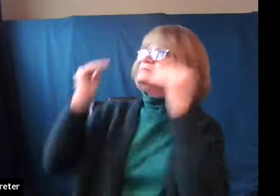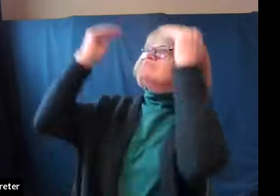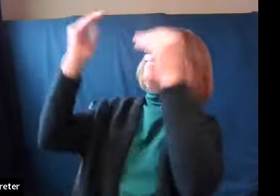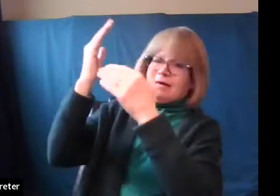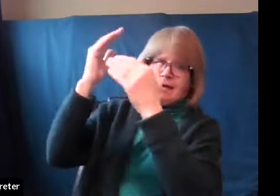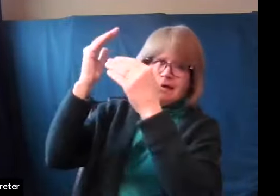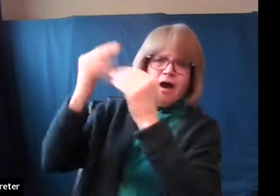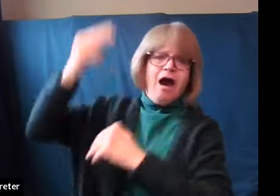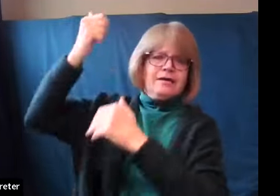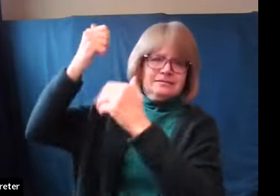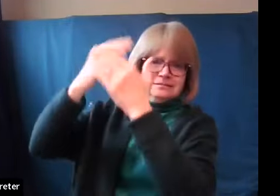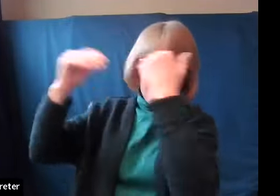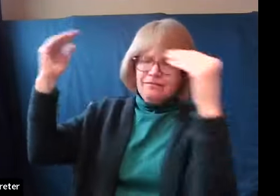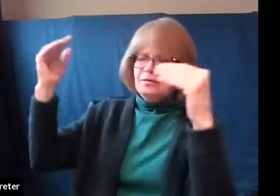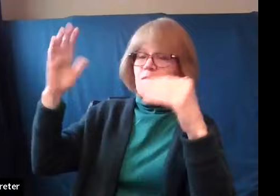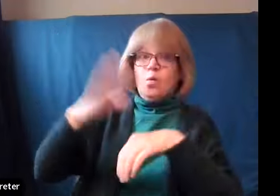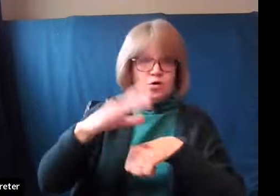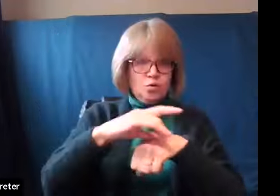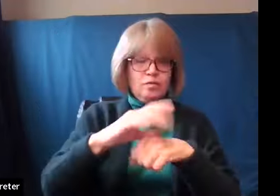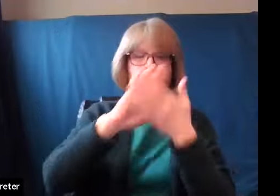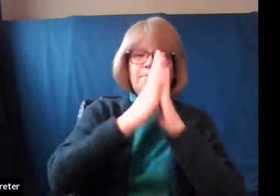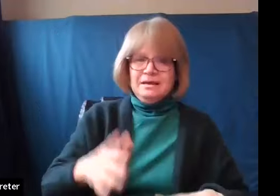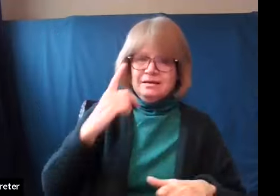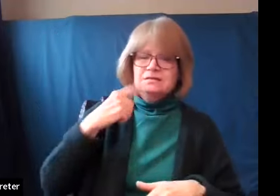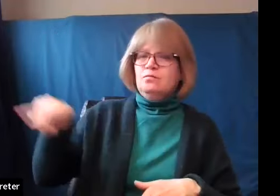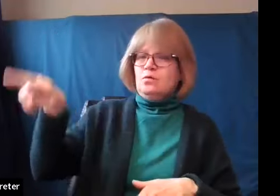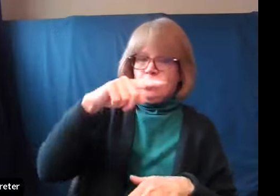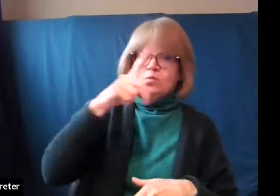on earth peace to those who have his goodwill.